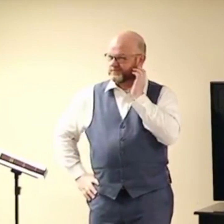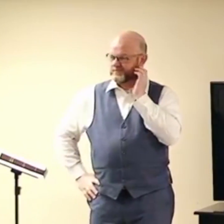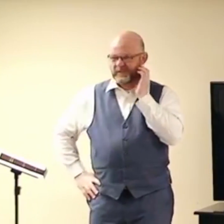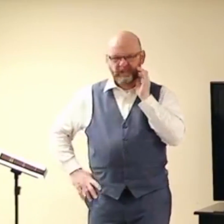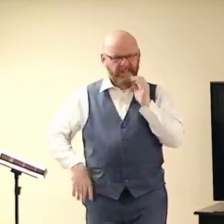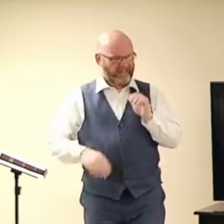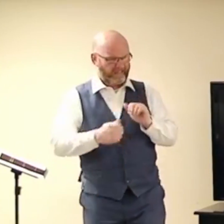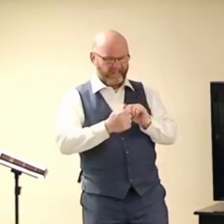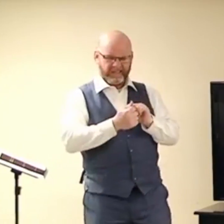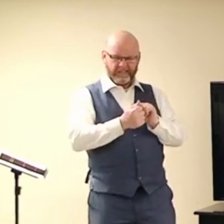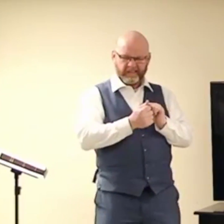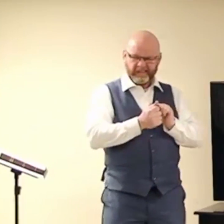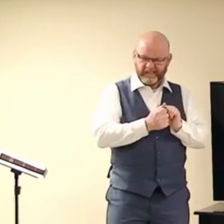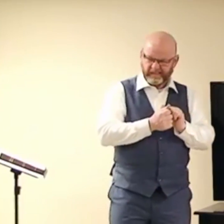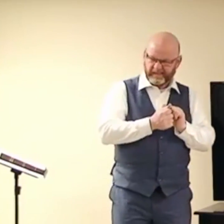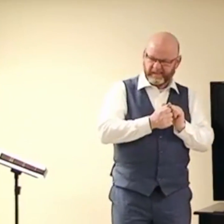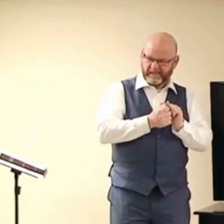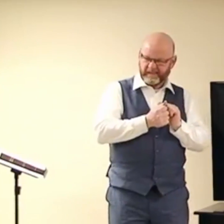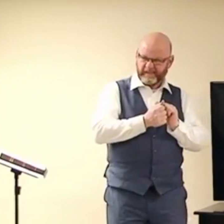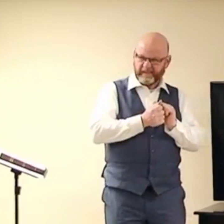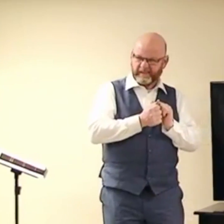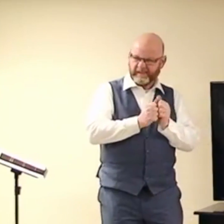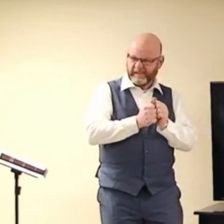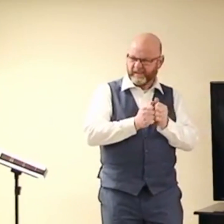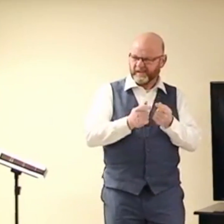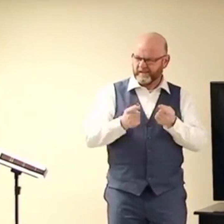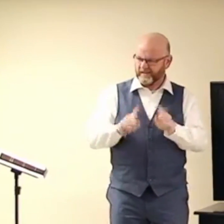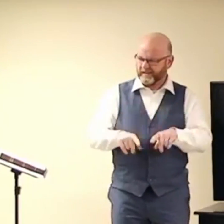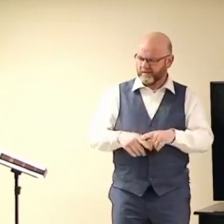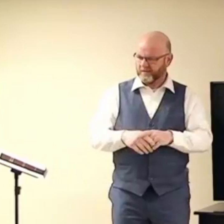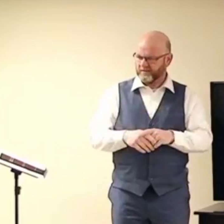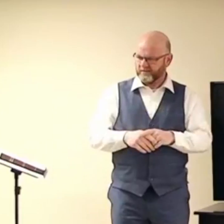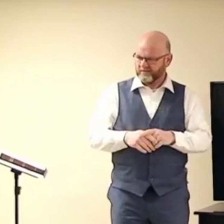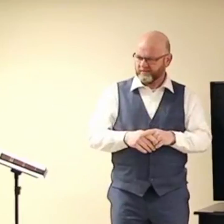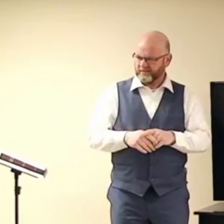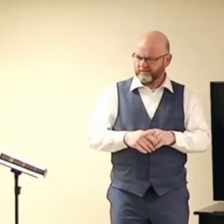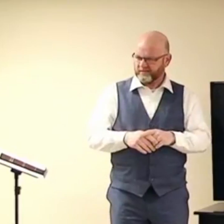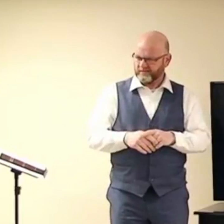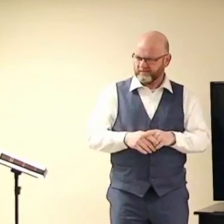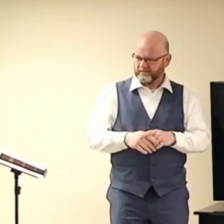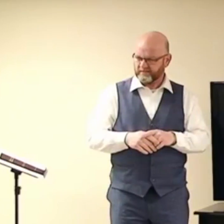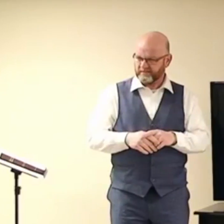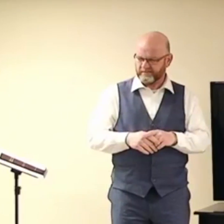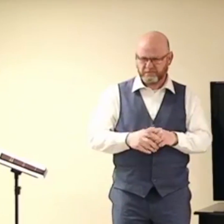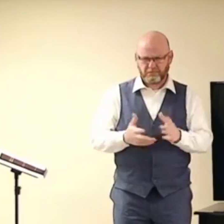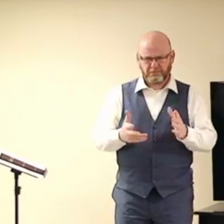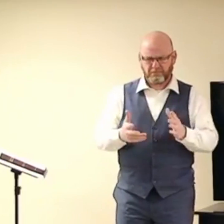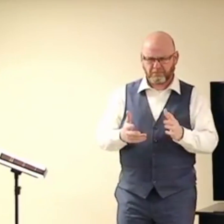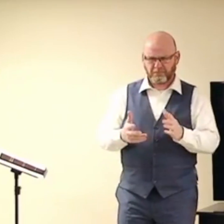that in that moment everything came into existence. How does that happen?